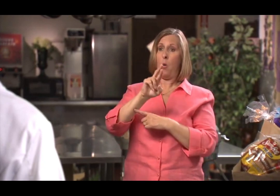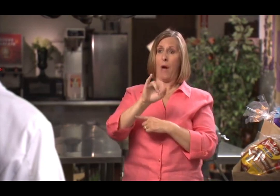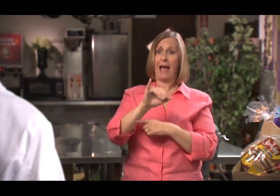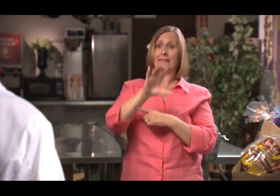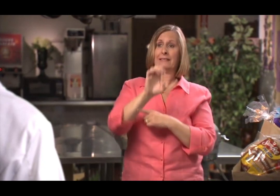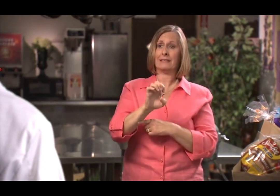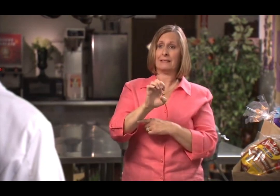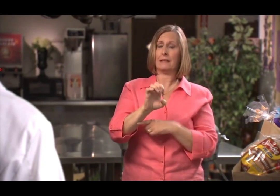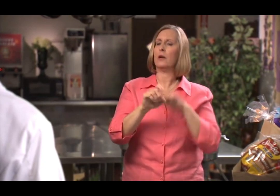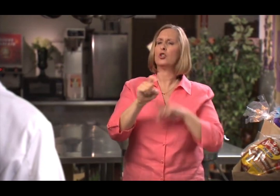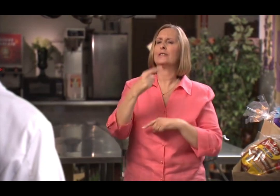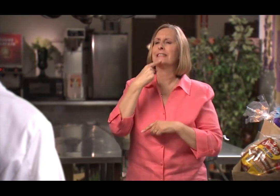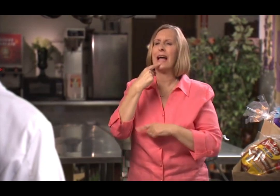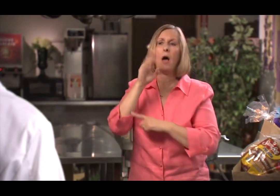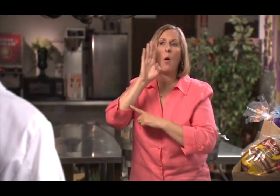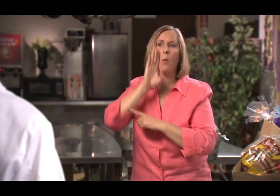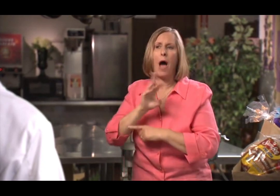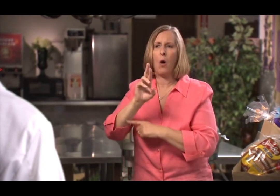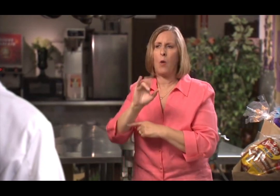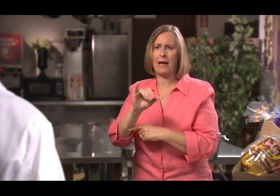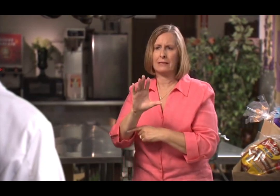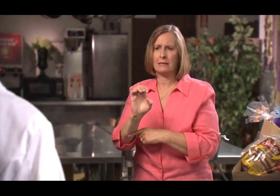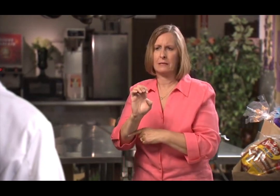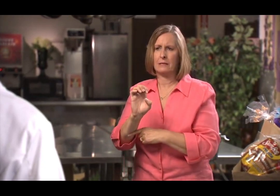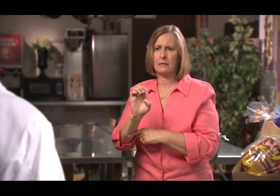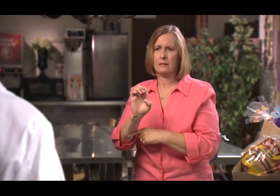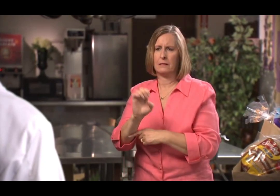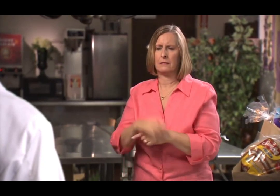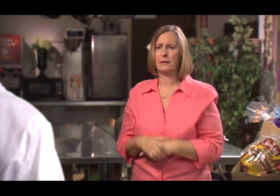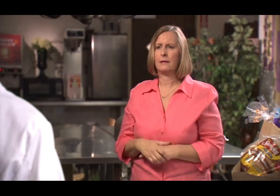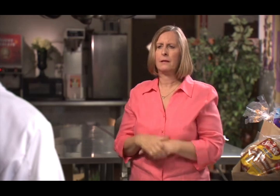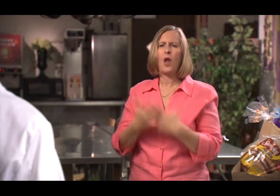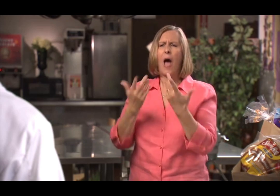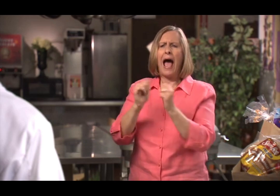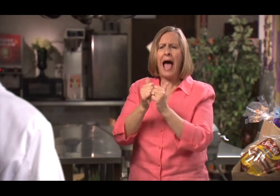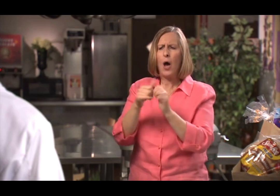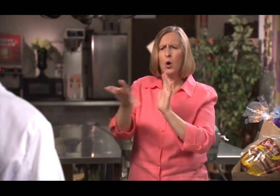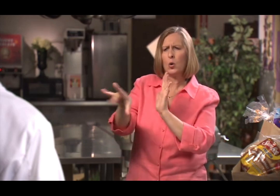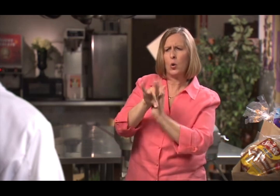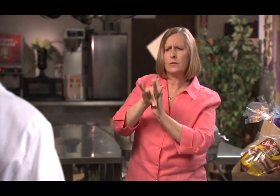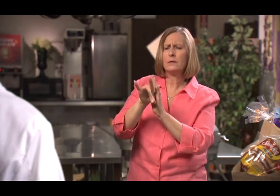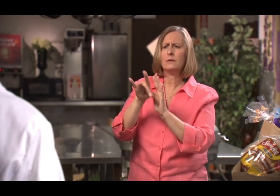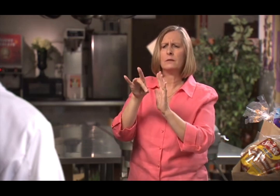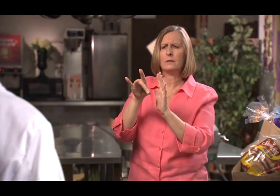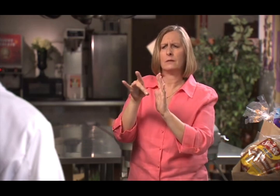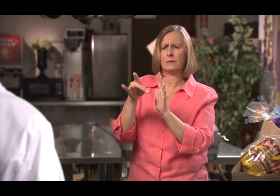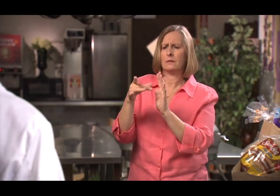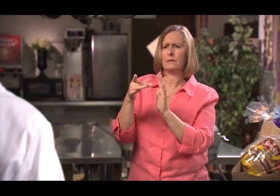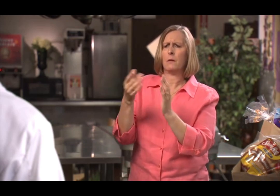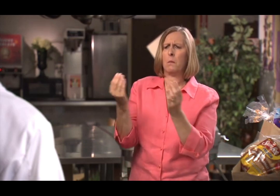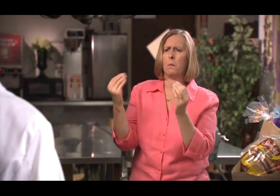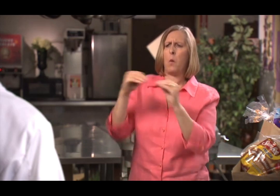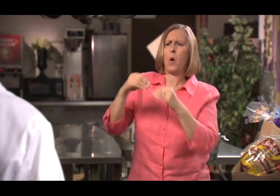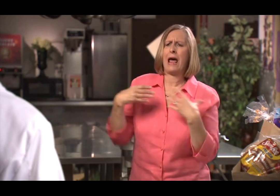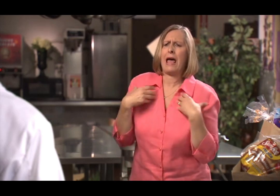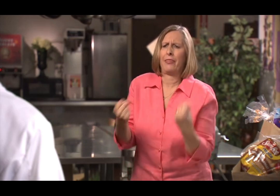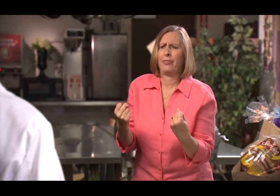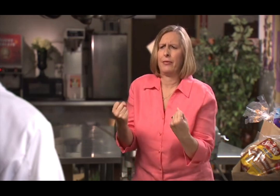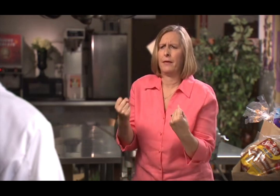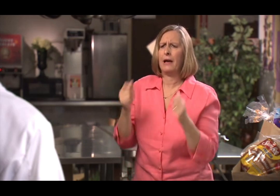For rice, it should say brown rice. You also want to compare the calories, fiber, and iron